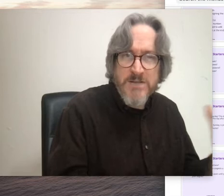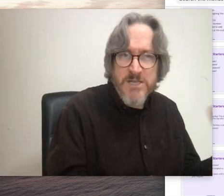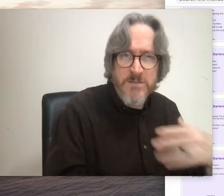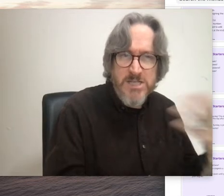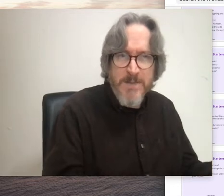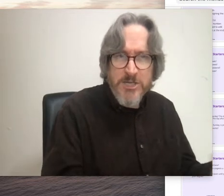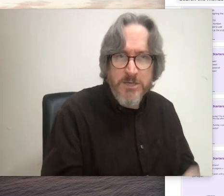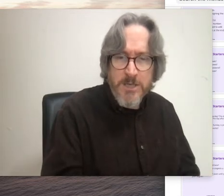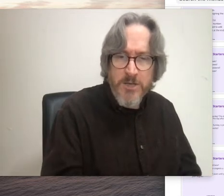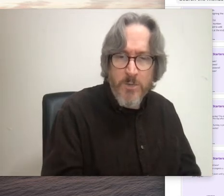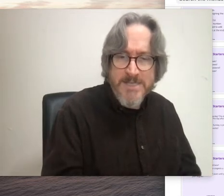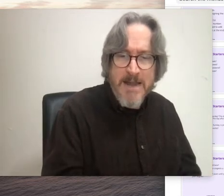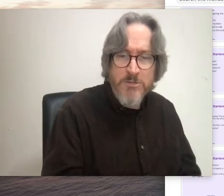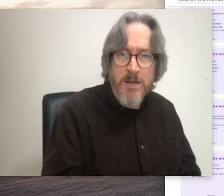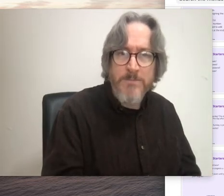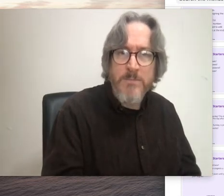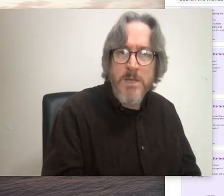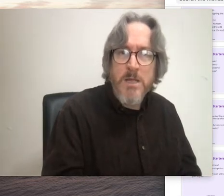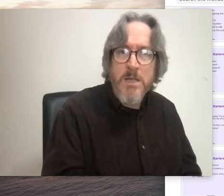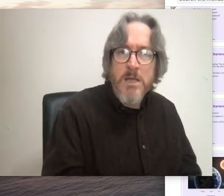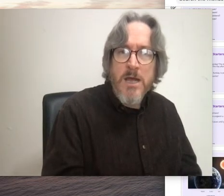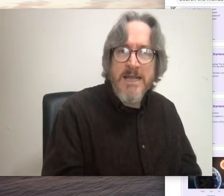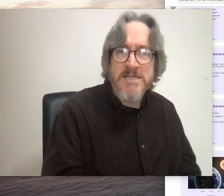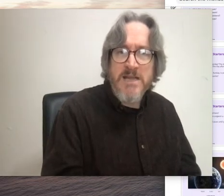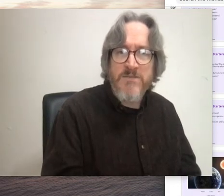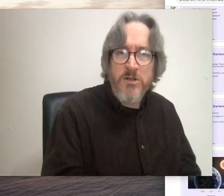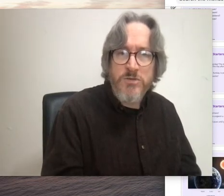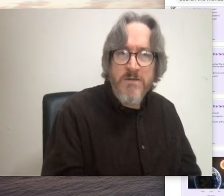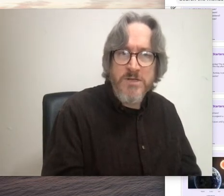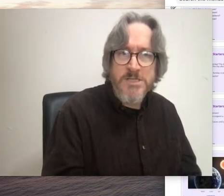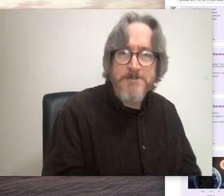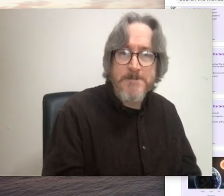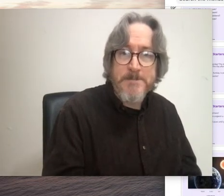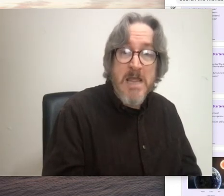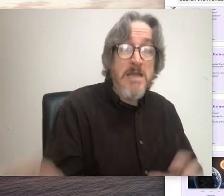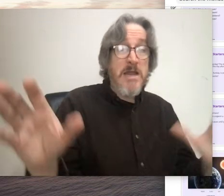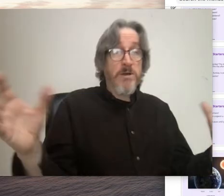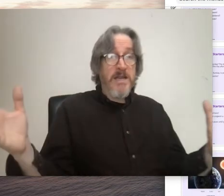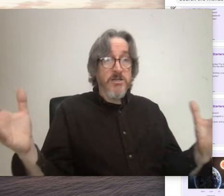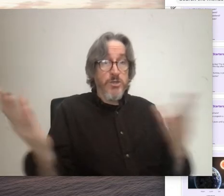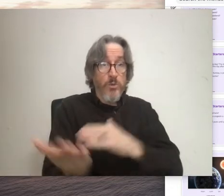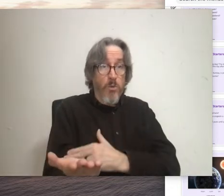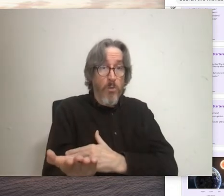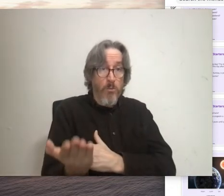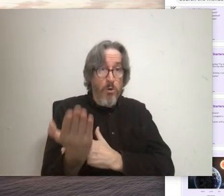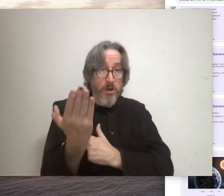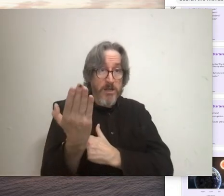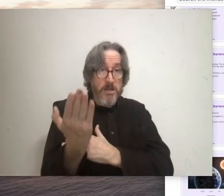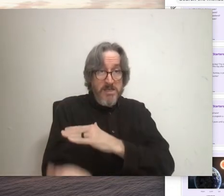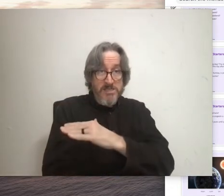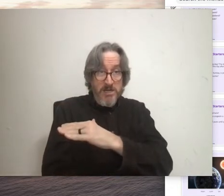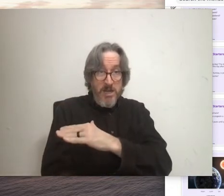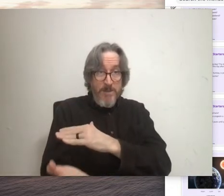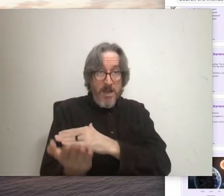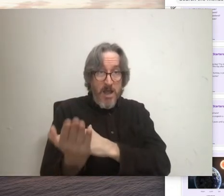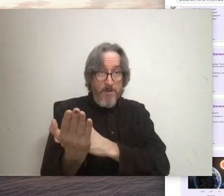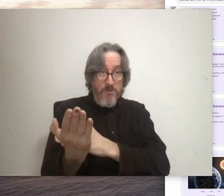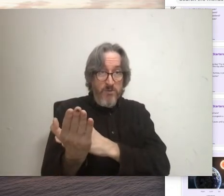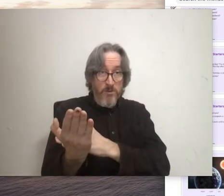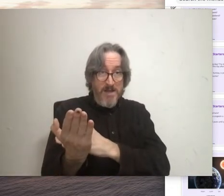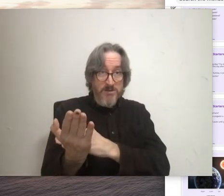But she gives a summation in the one snapshot. Again, it's a deaf culture reference. Now we're getting into morning, sun